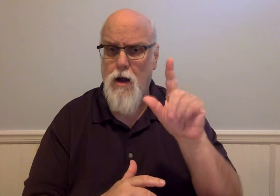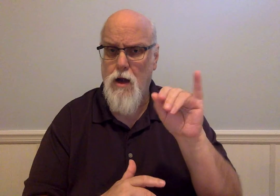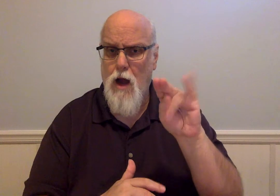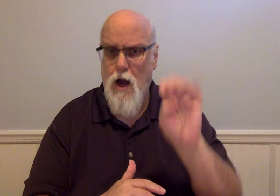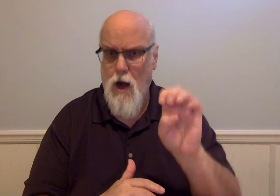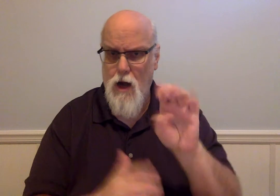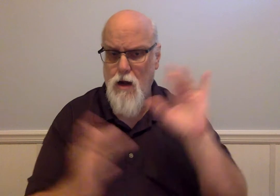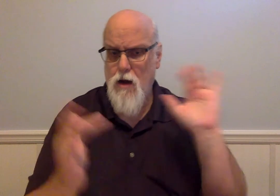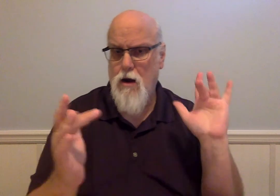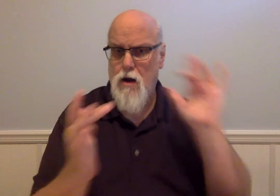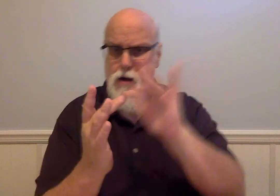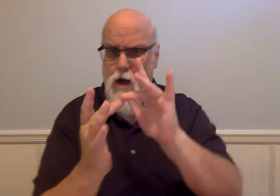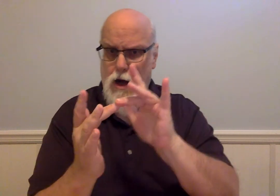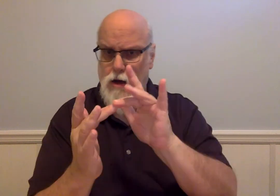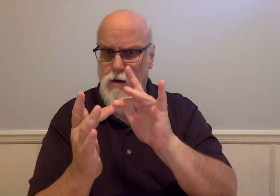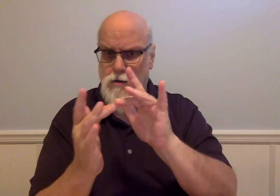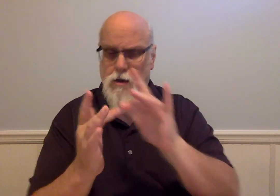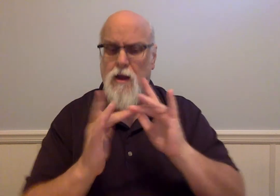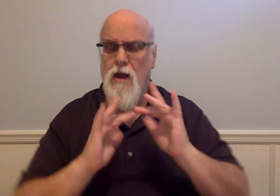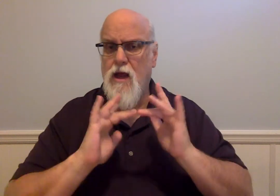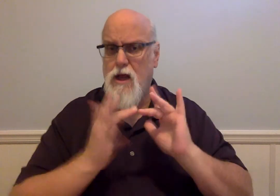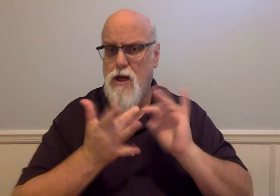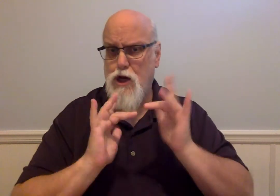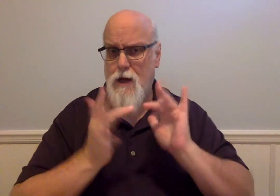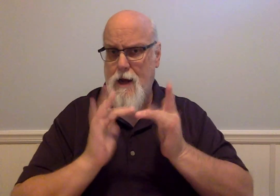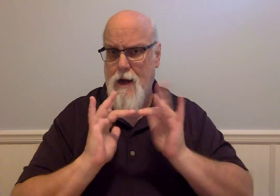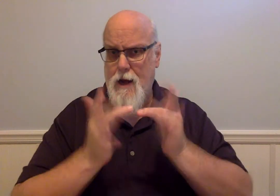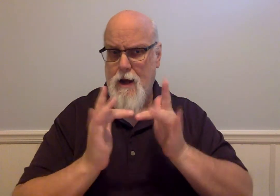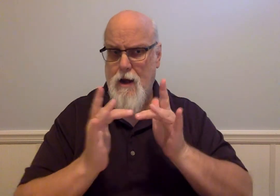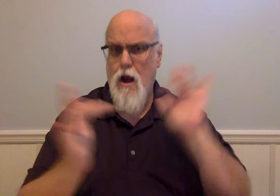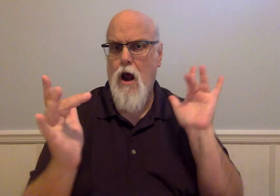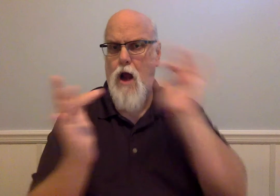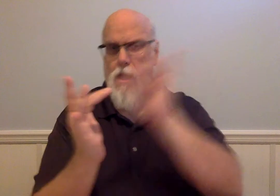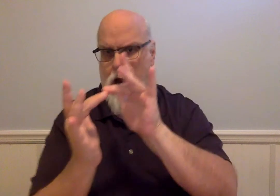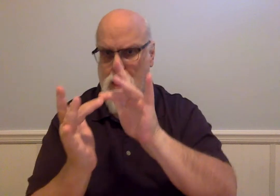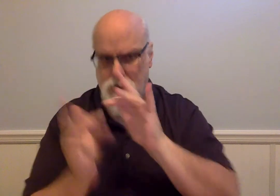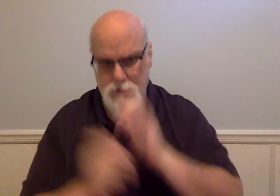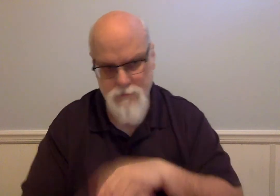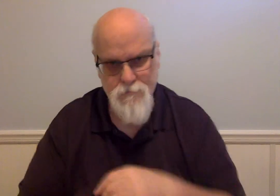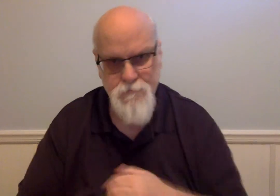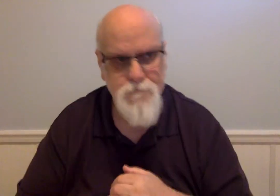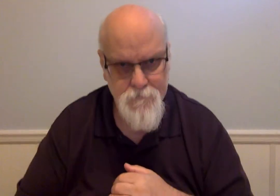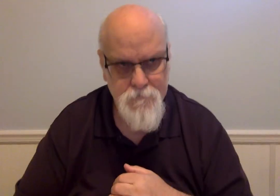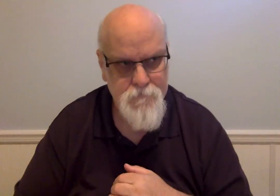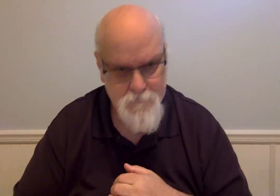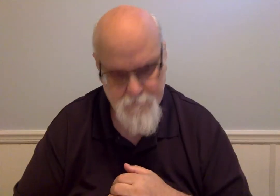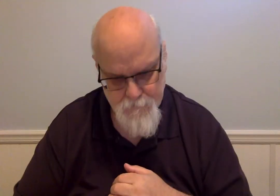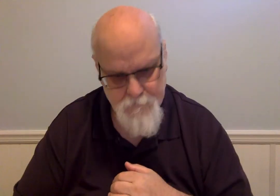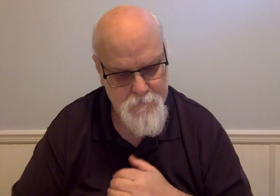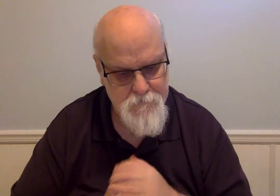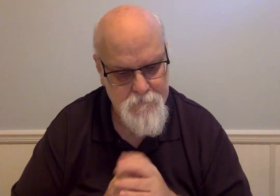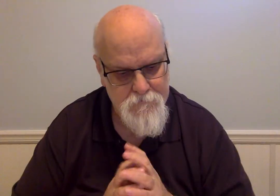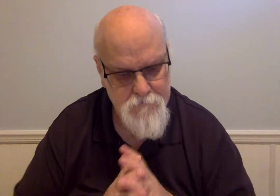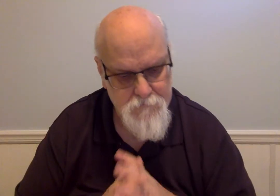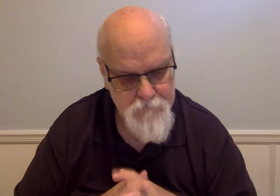those 2 fingers. So you're online. Internet, it shakes back and forth. Online, you're bringing your one hand and you're touching the